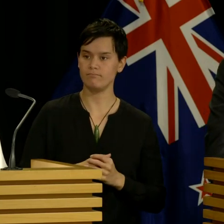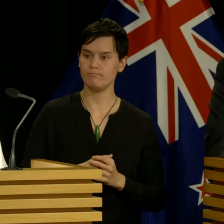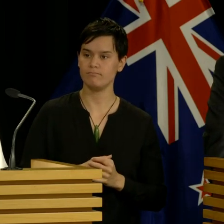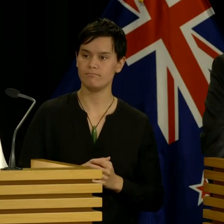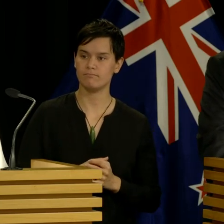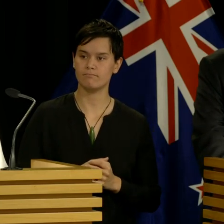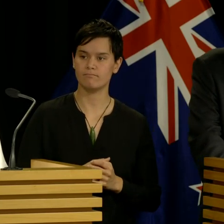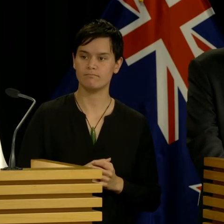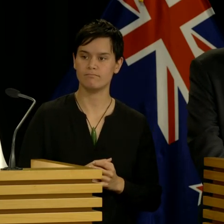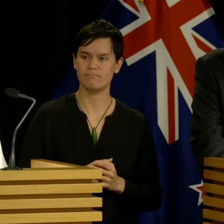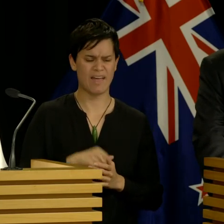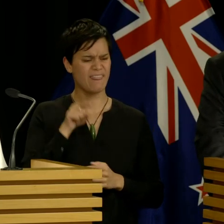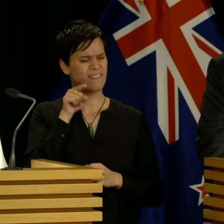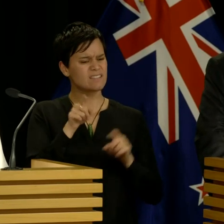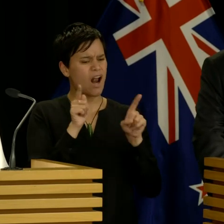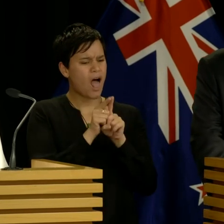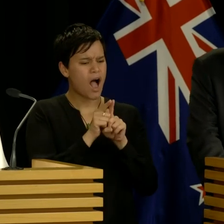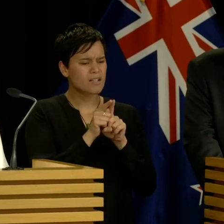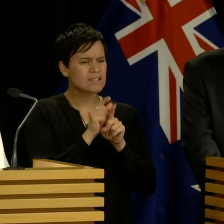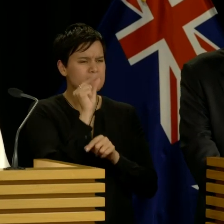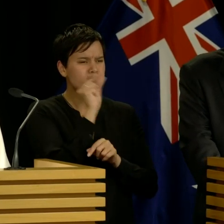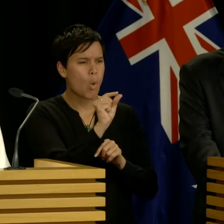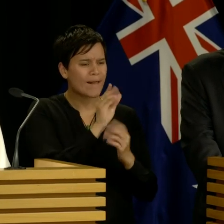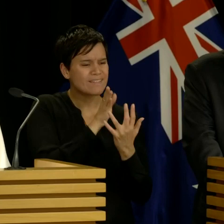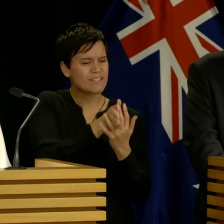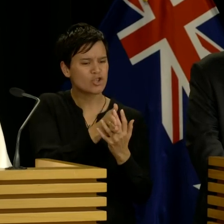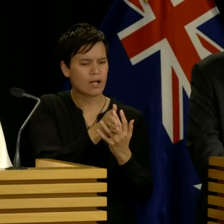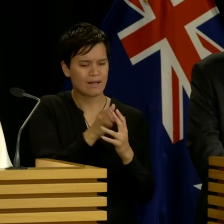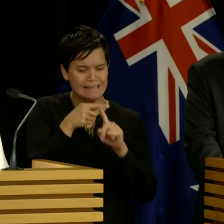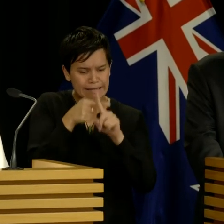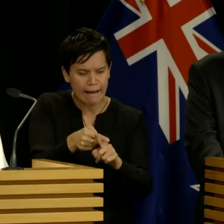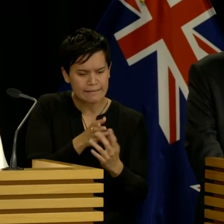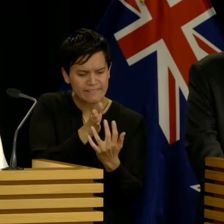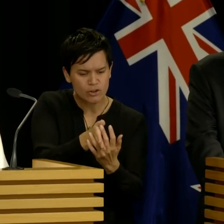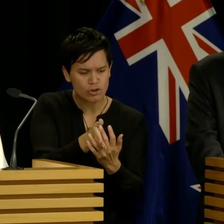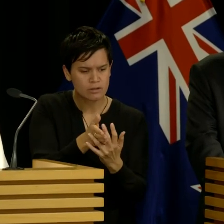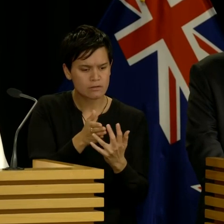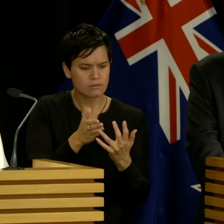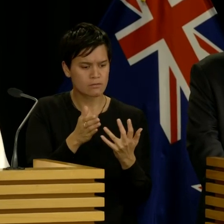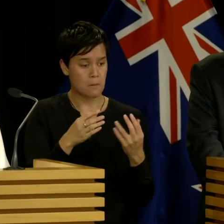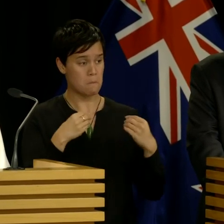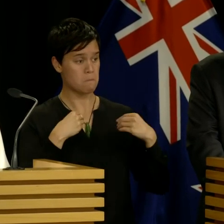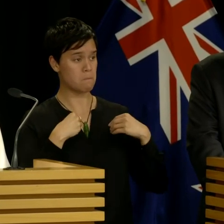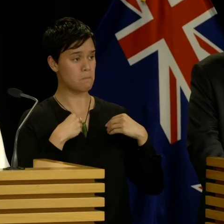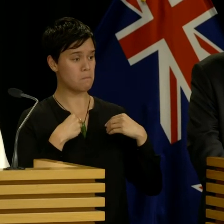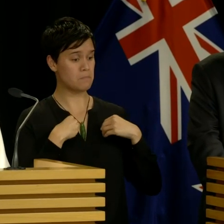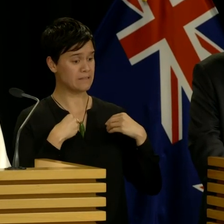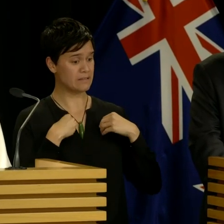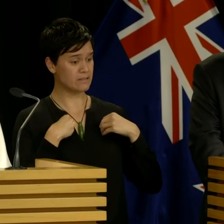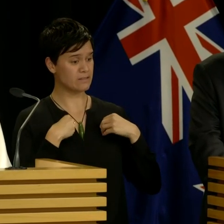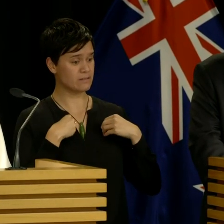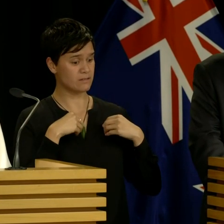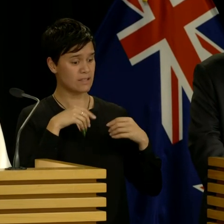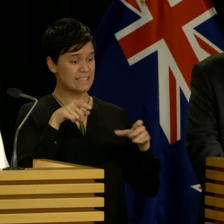these micro interventions that you may well have to make because of what you've been saying, the difference between businesses even in the same